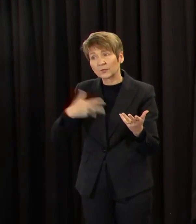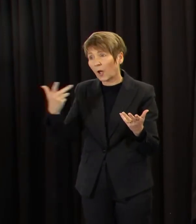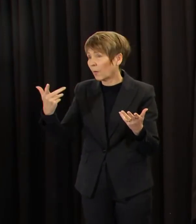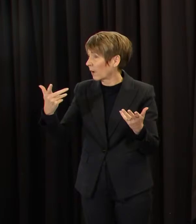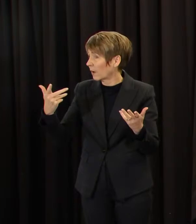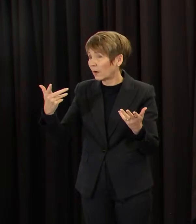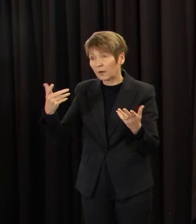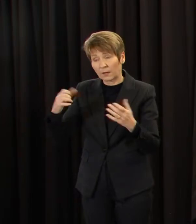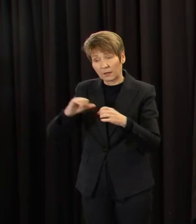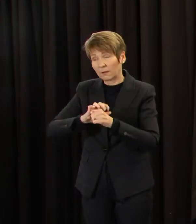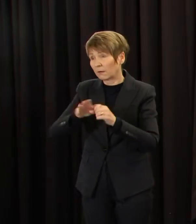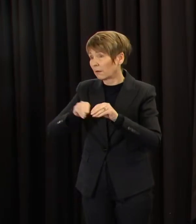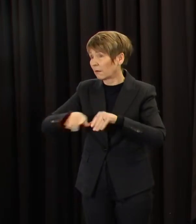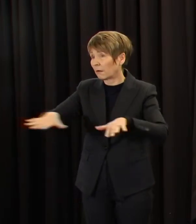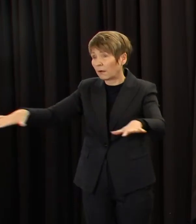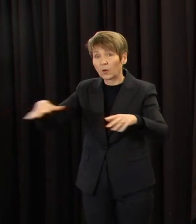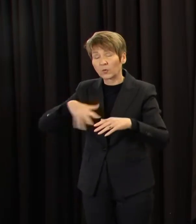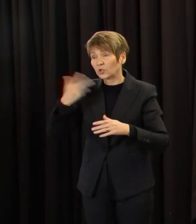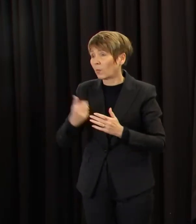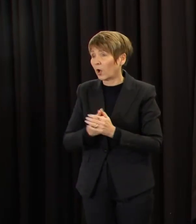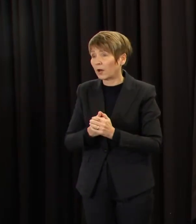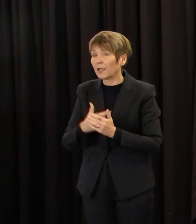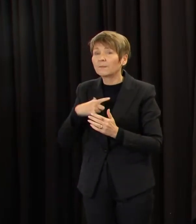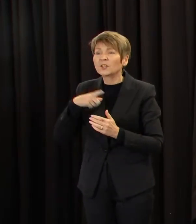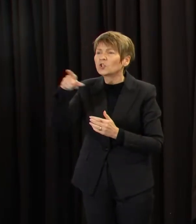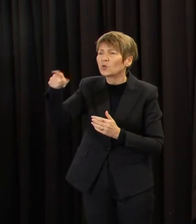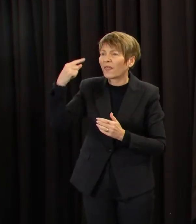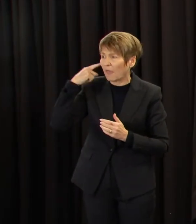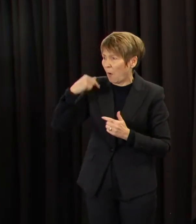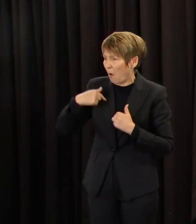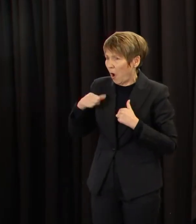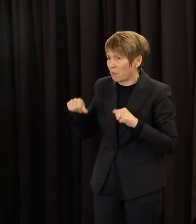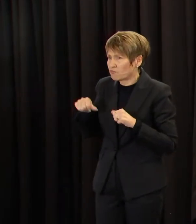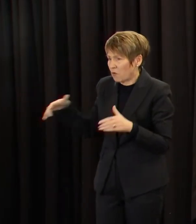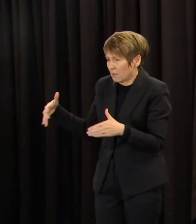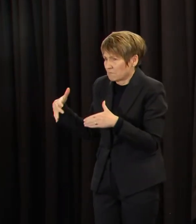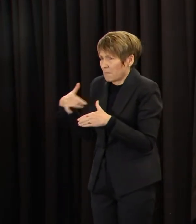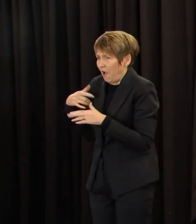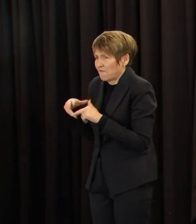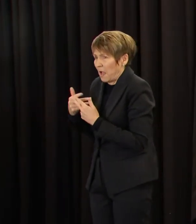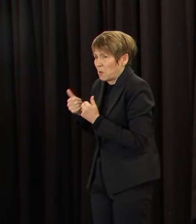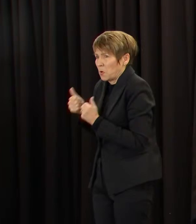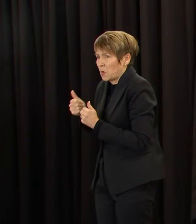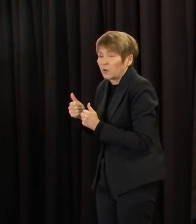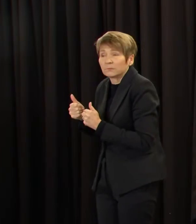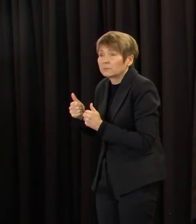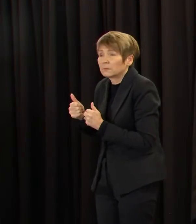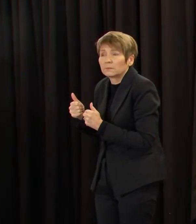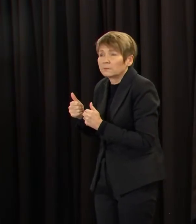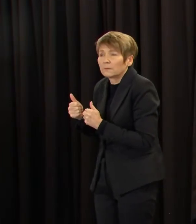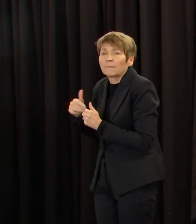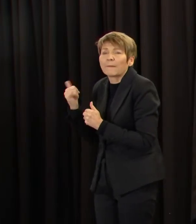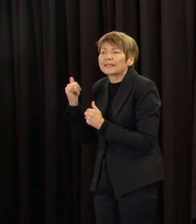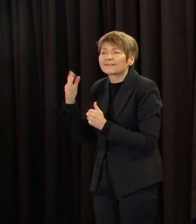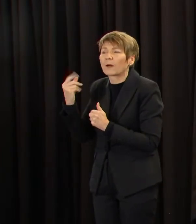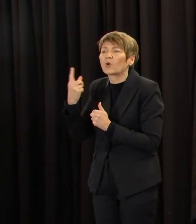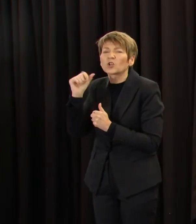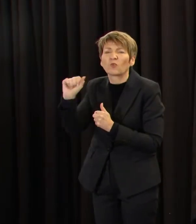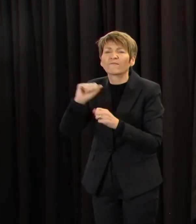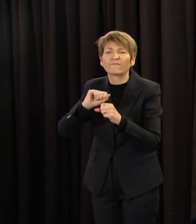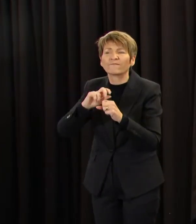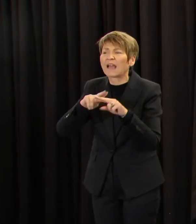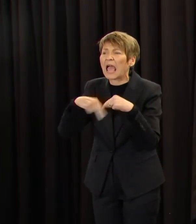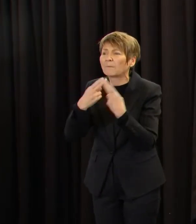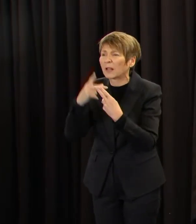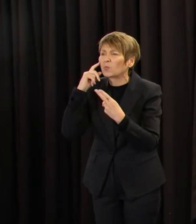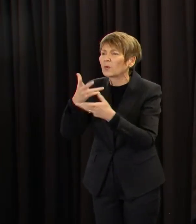would be left untouched. We would finish up with thousands of people in hospital. And that's just not fair on our nurses, and it's not